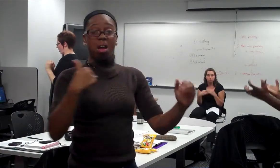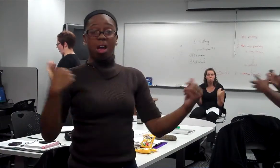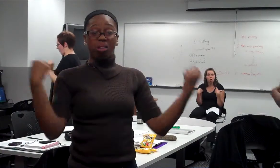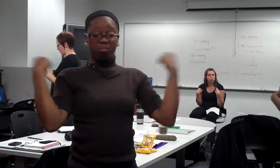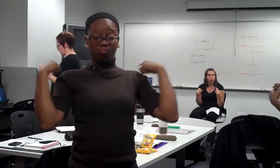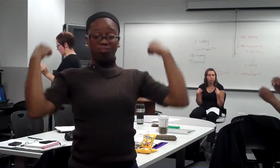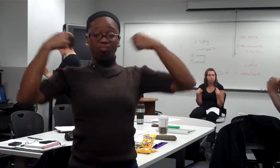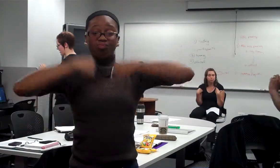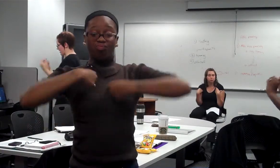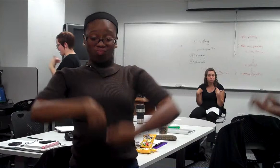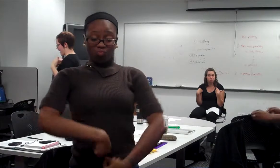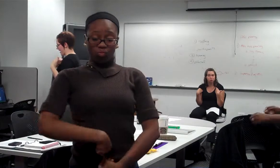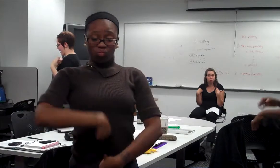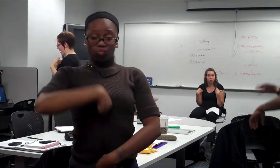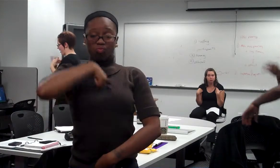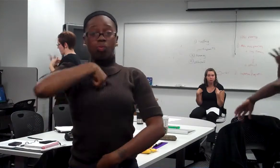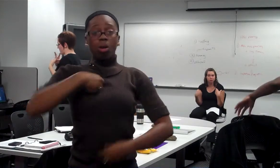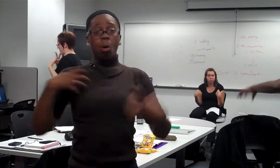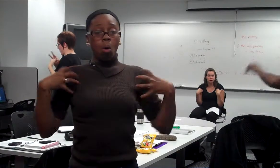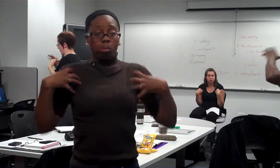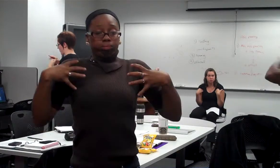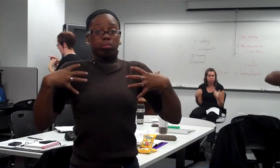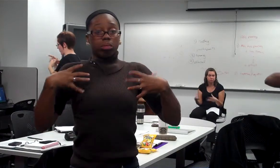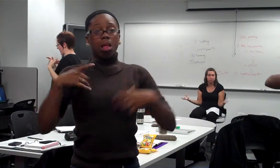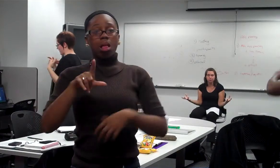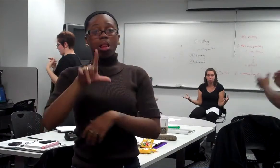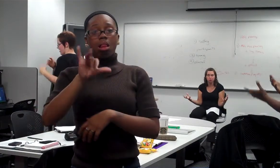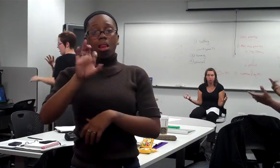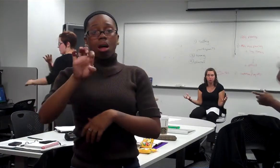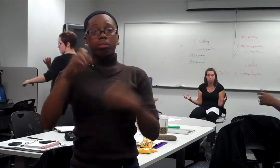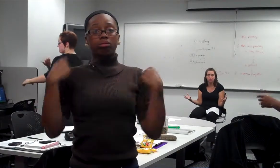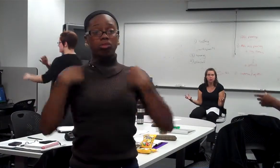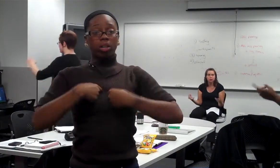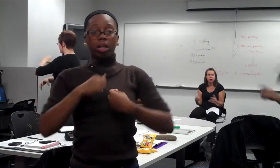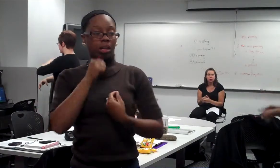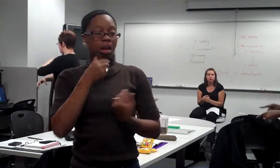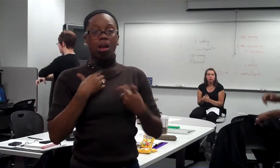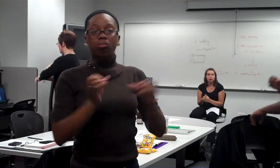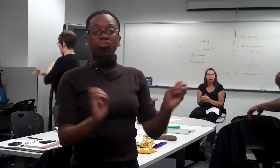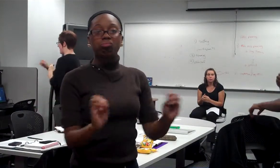just water wings, which I'm sorry, if those get popped, there goes the baby.